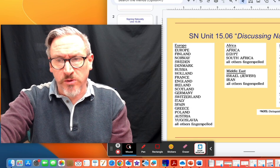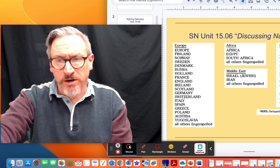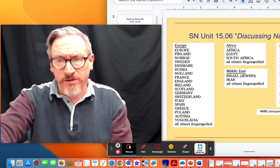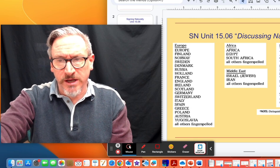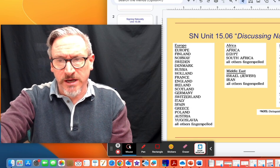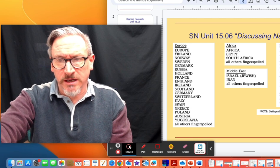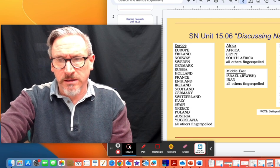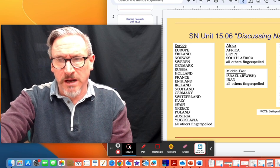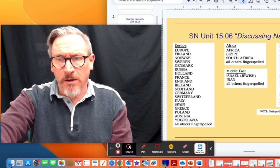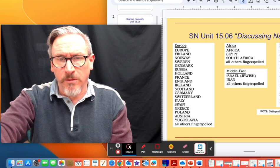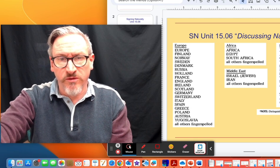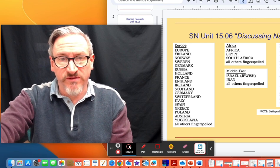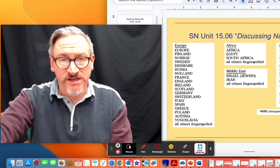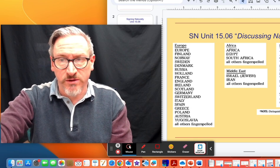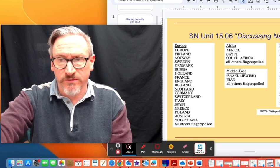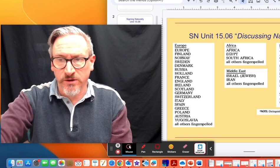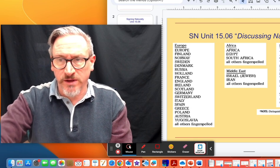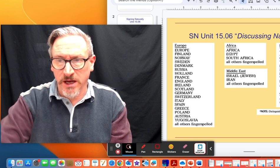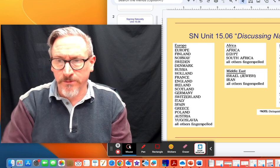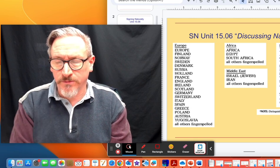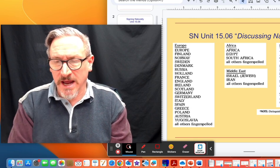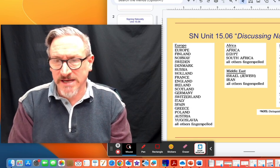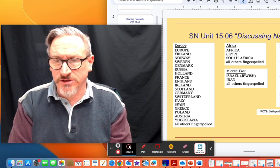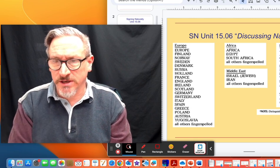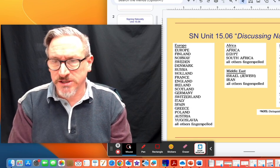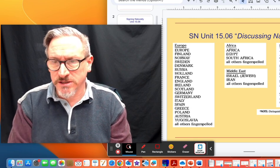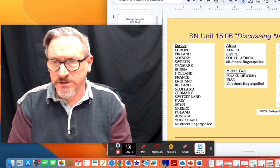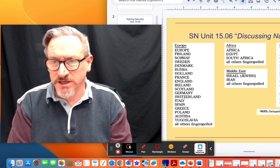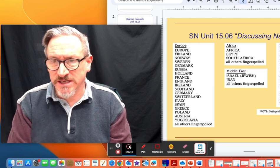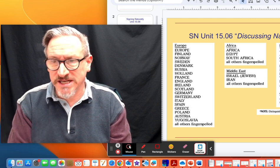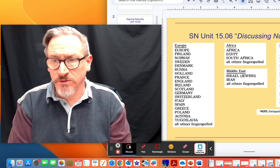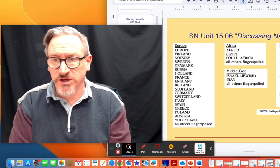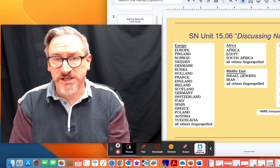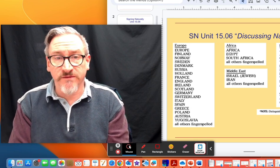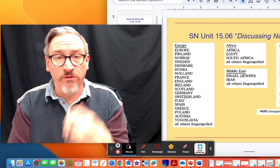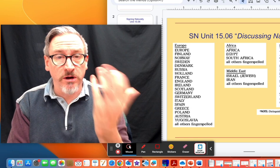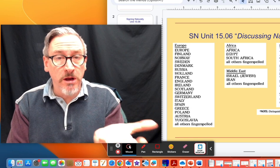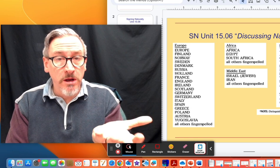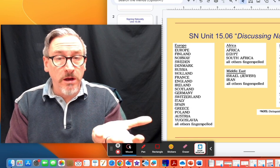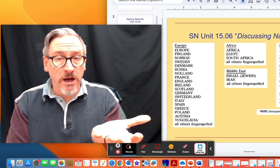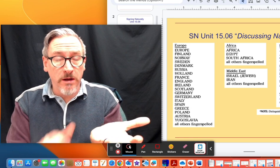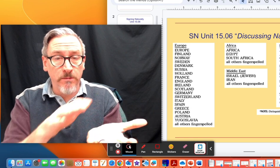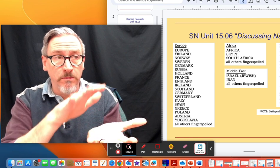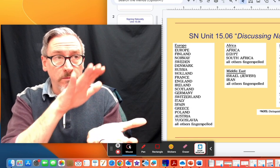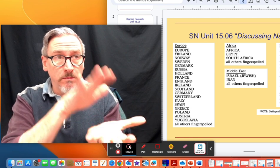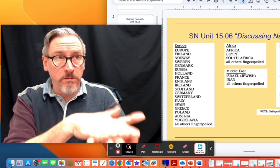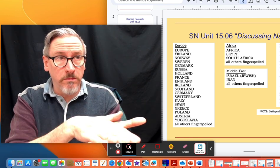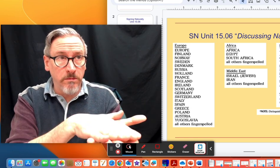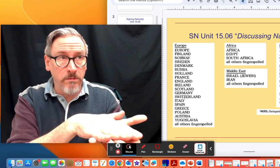Here's where the I'll move this over, the asterisks that distinguish the sign for